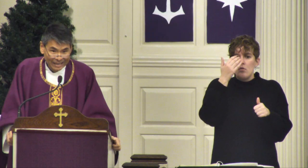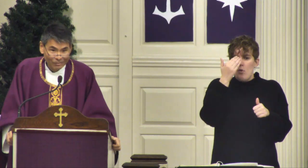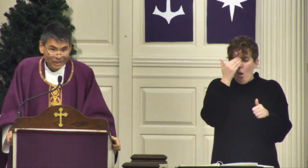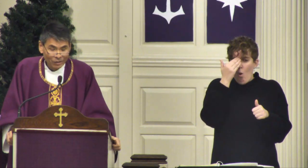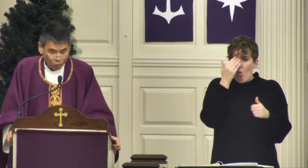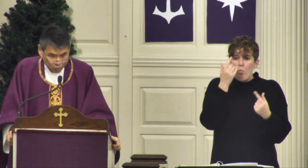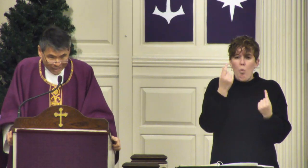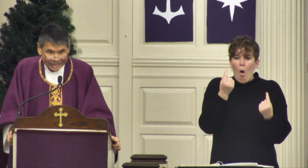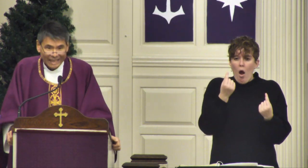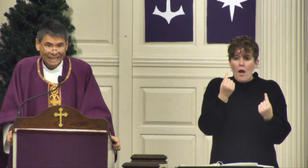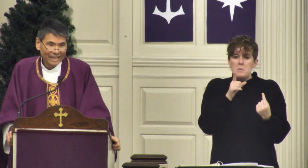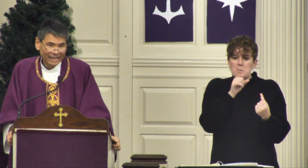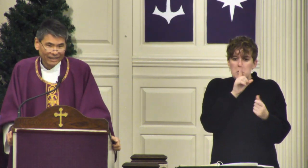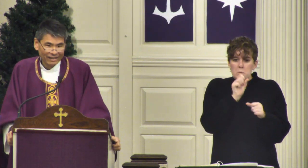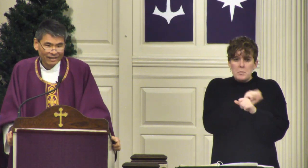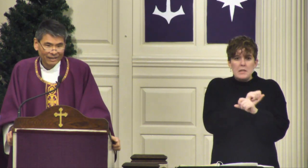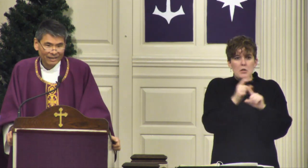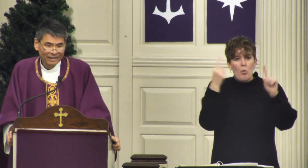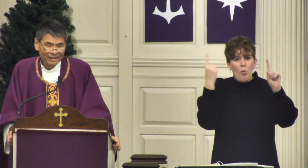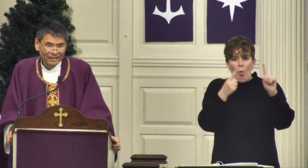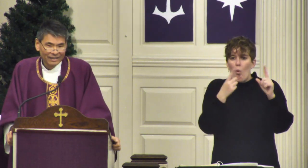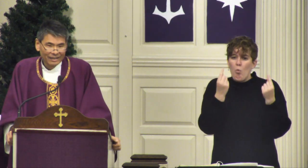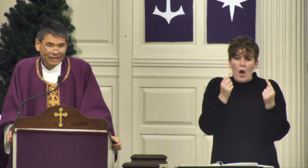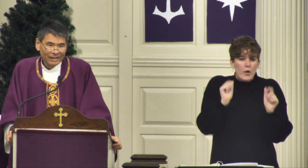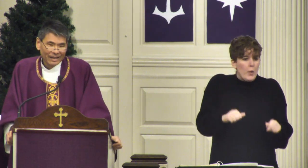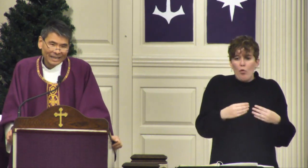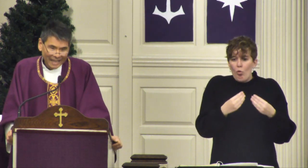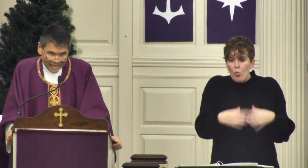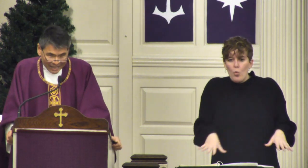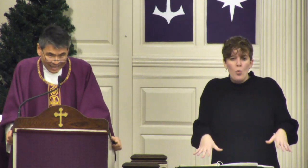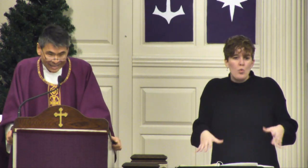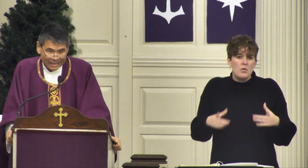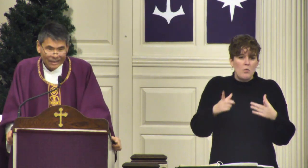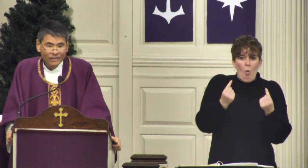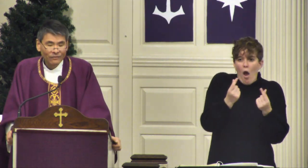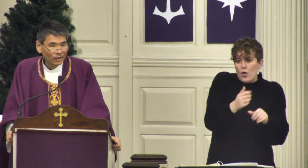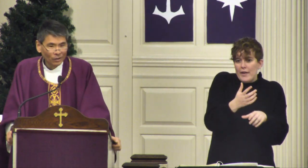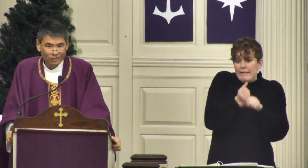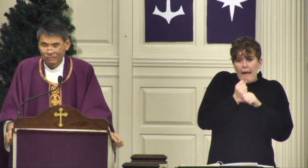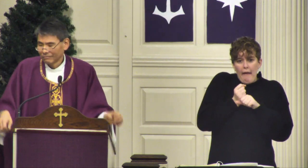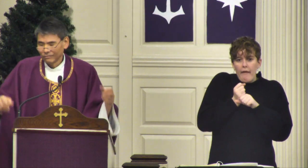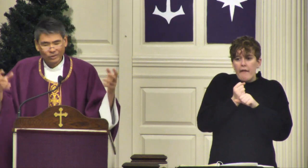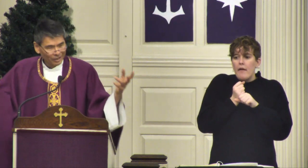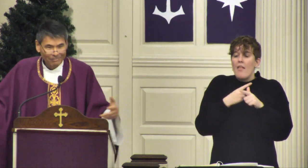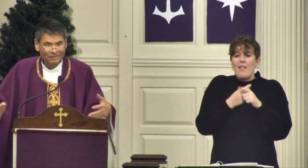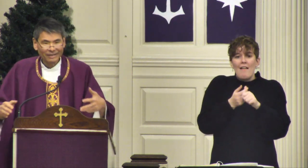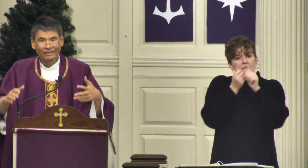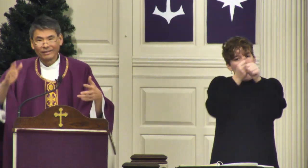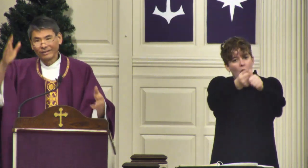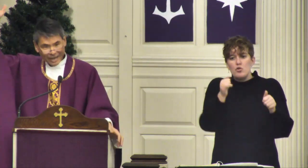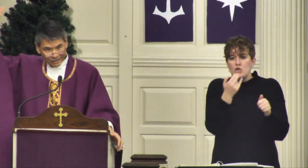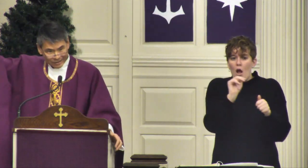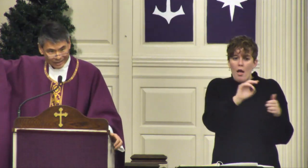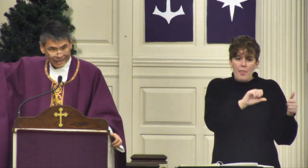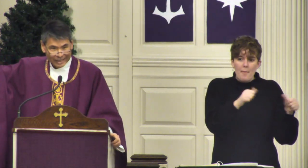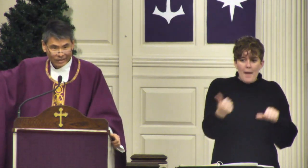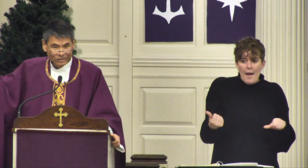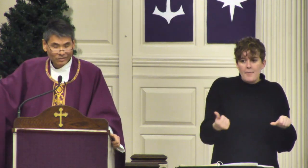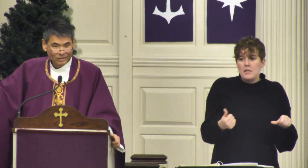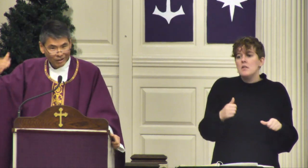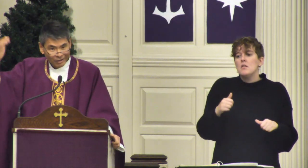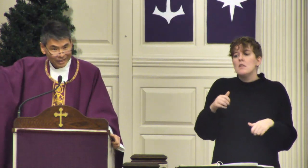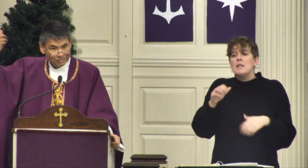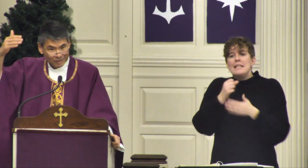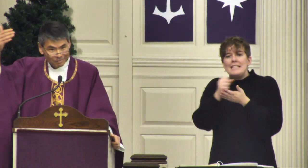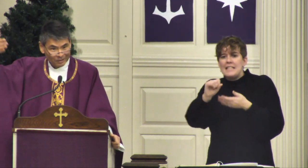what's really at stake here. And then follow John the Baptist, your patron, St. Jude,